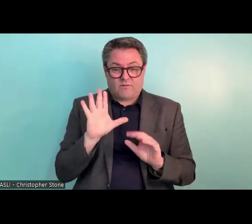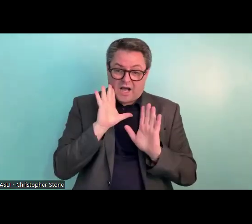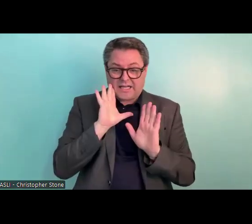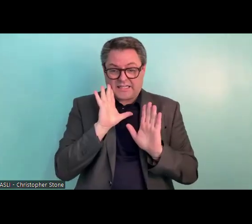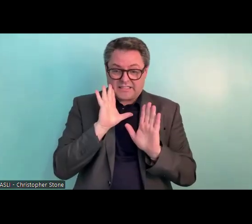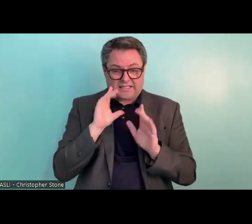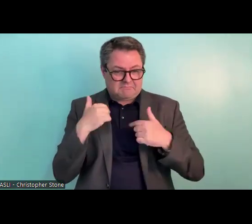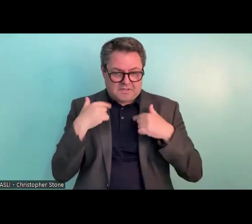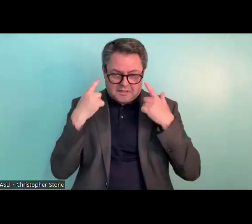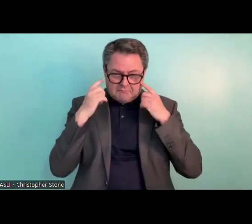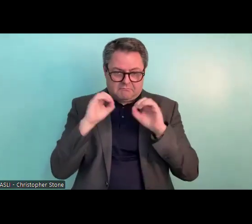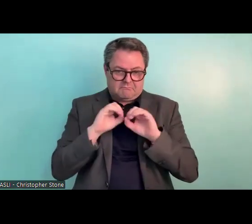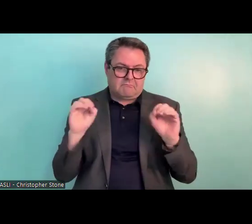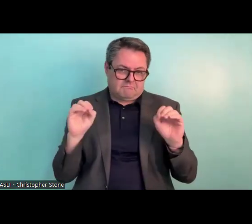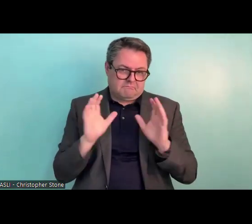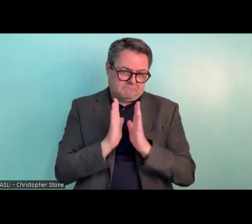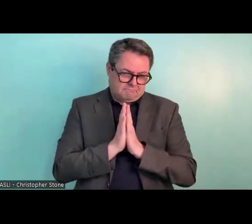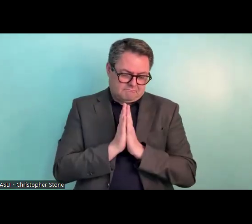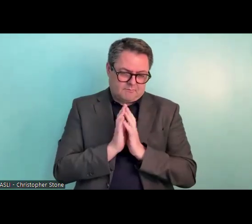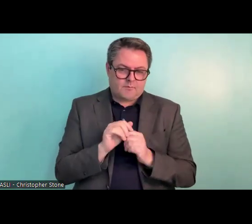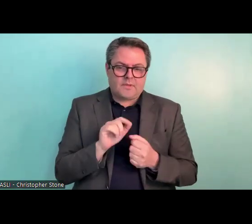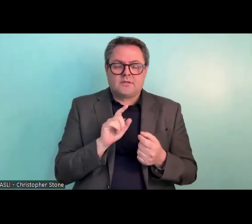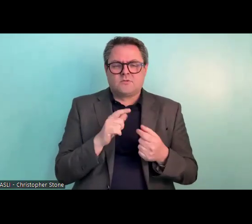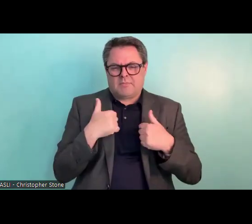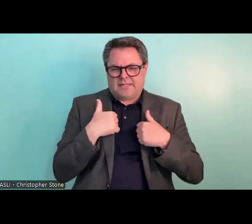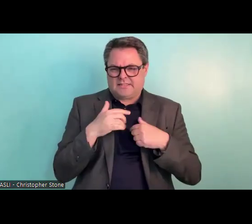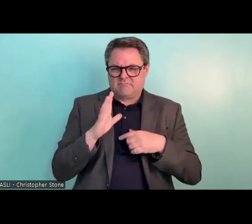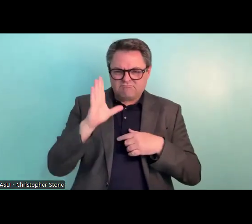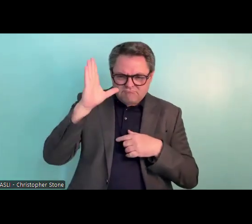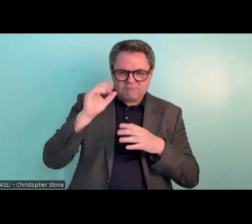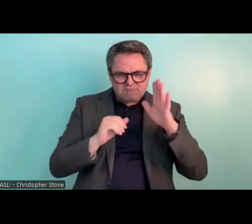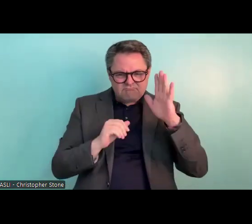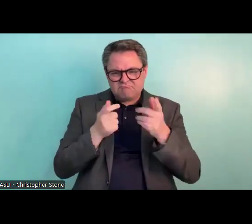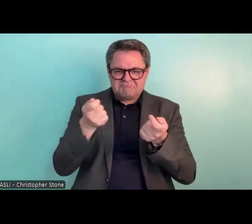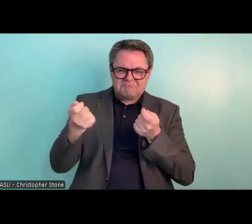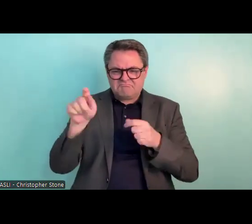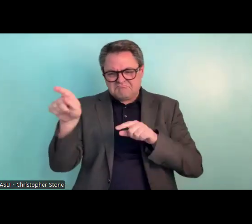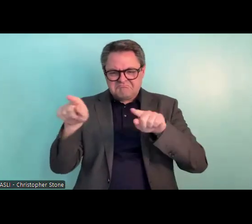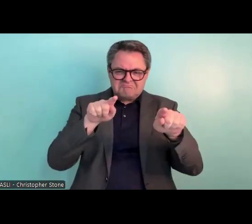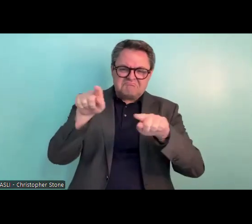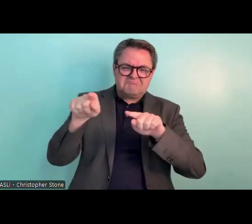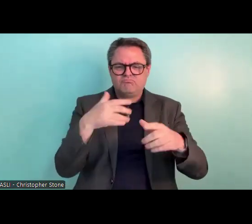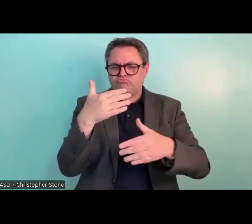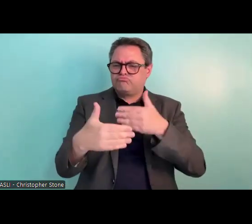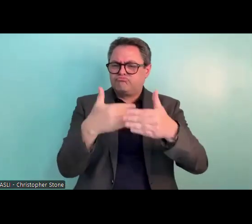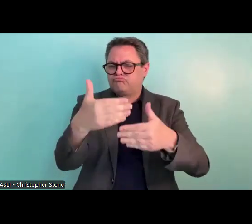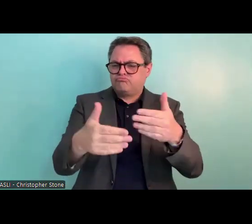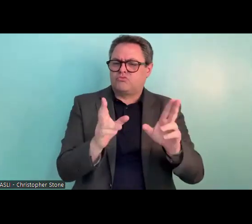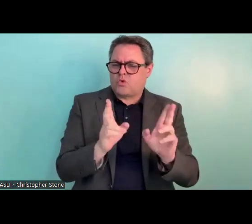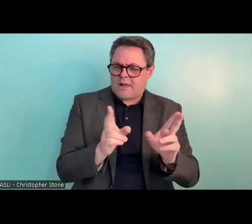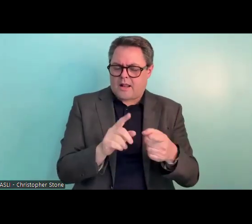I don't have my sound switched on, so you can try to speak to me as much as possible. That won't be effective. People